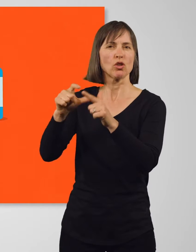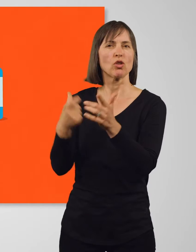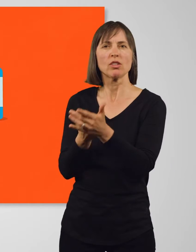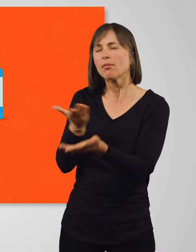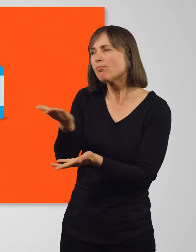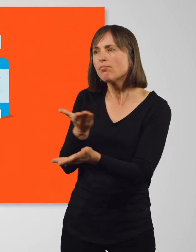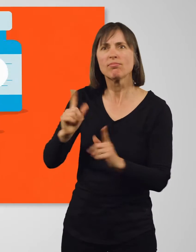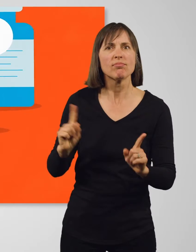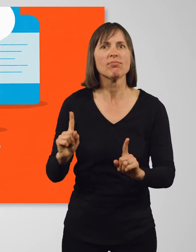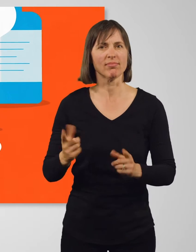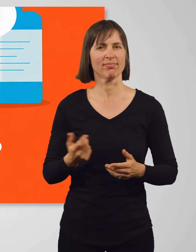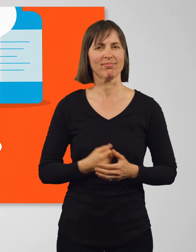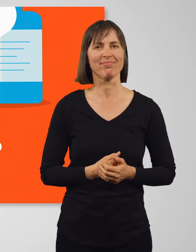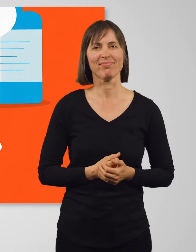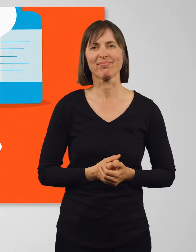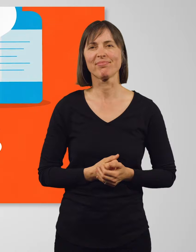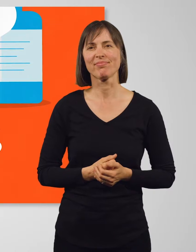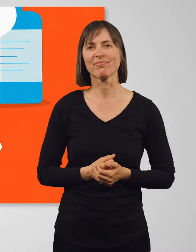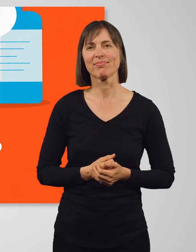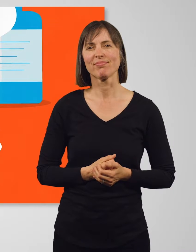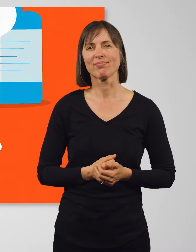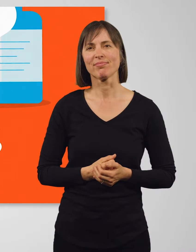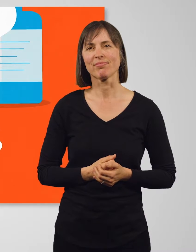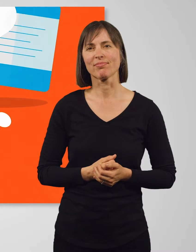with any of these things, you can speak to your doctor.